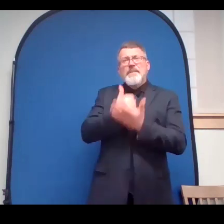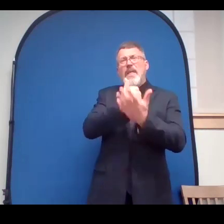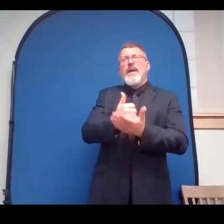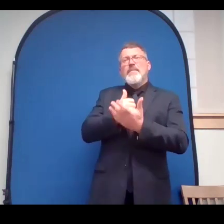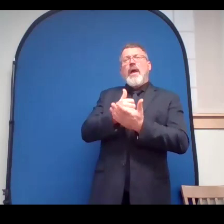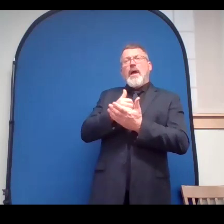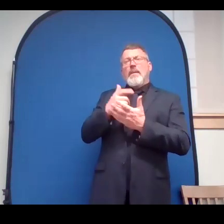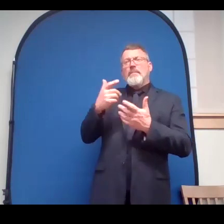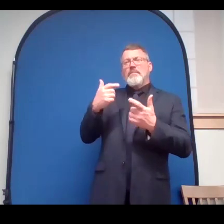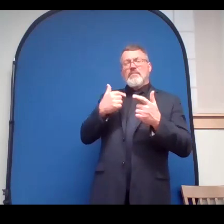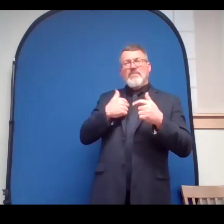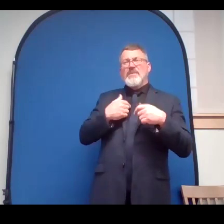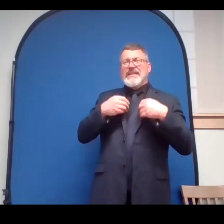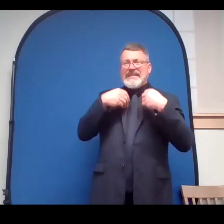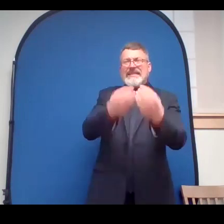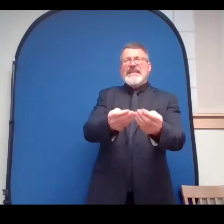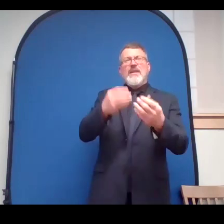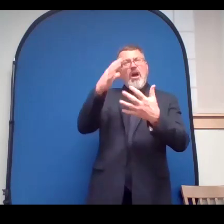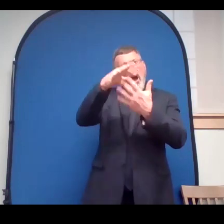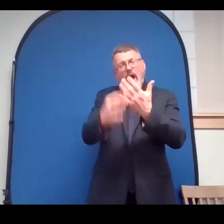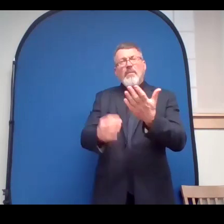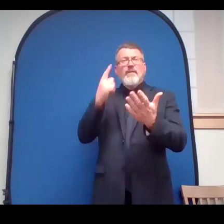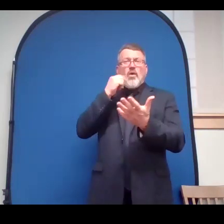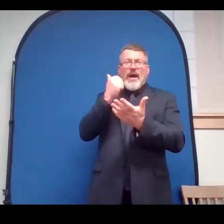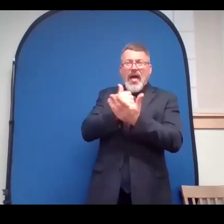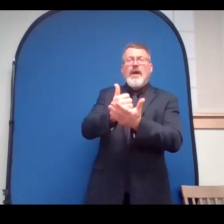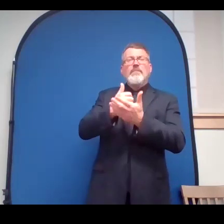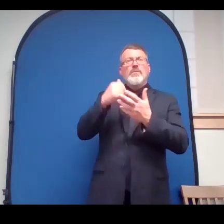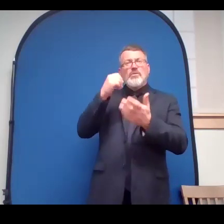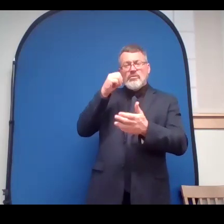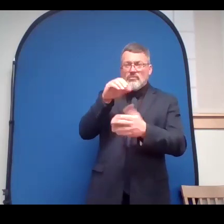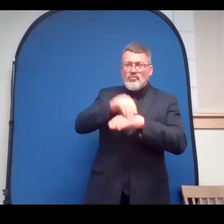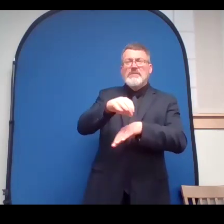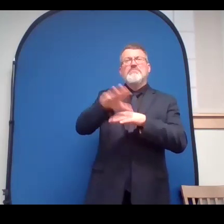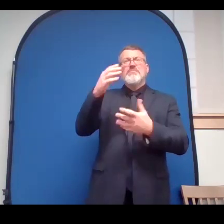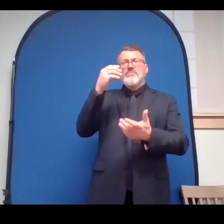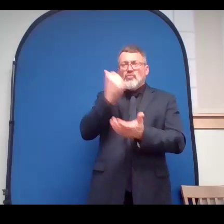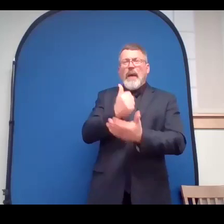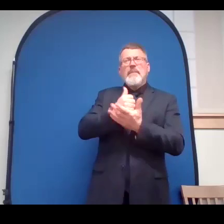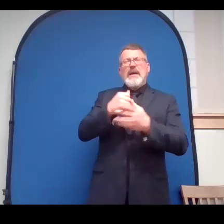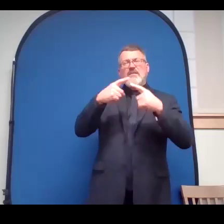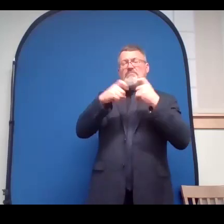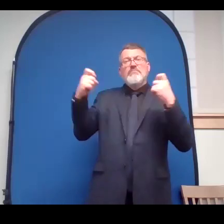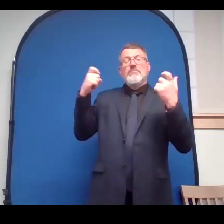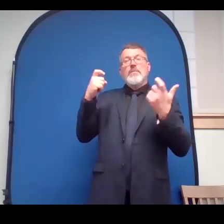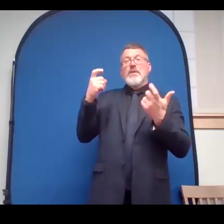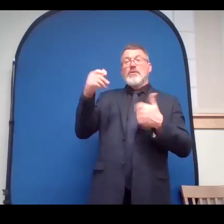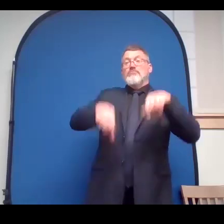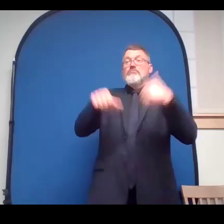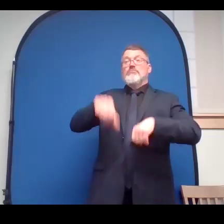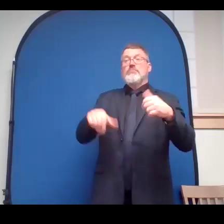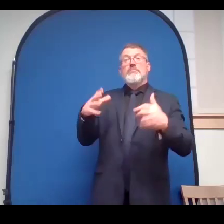treatment, and he denied it, refused it, and wouldn't move along with it. And then he took it out. You know, some people.